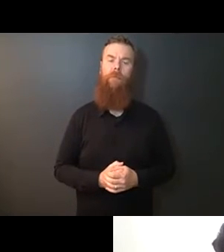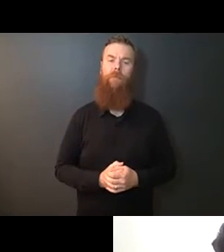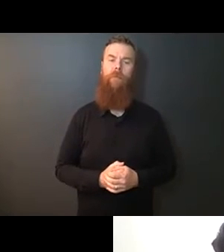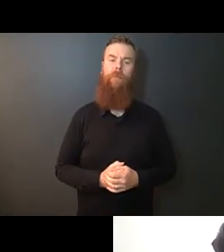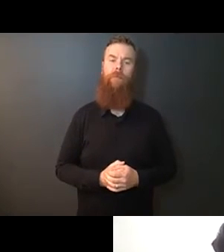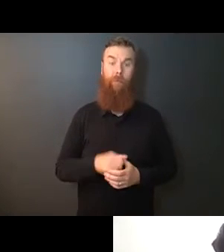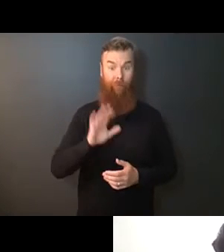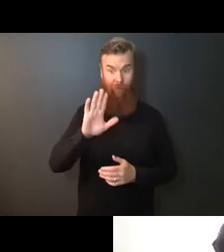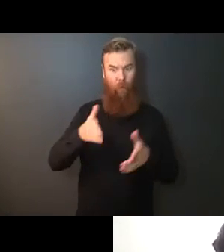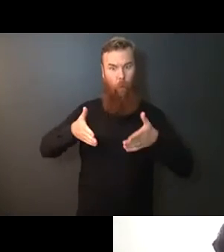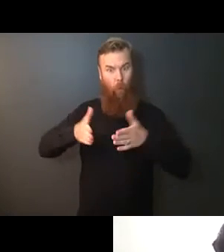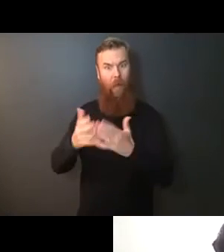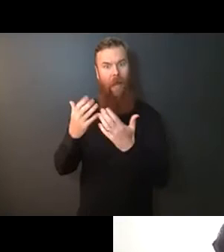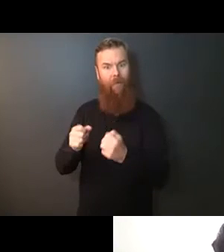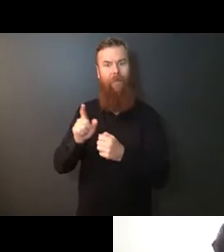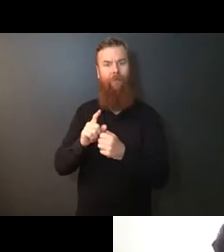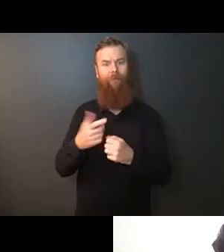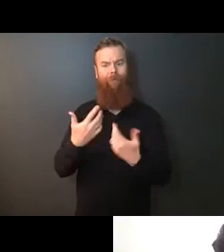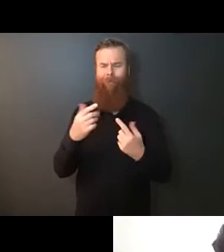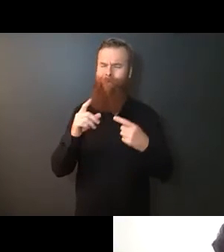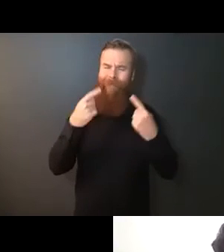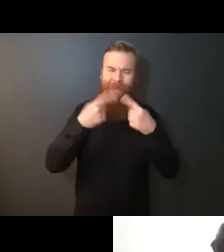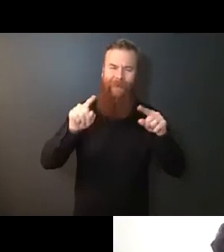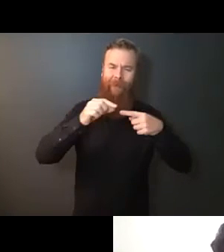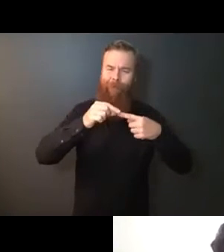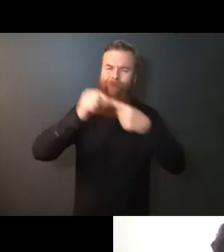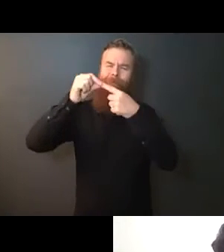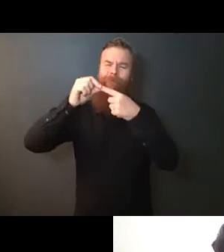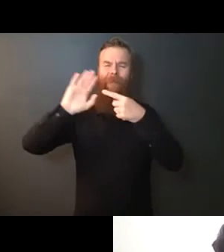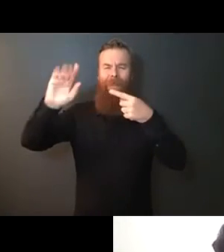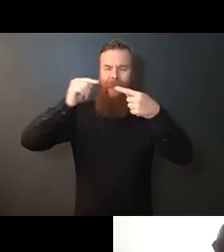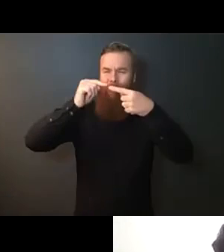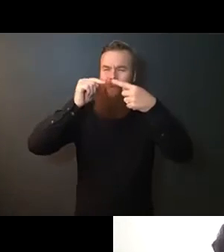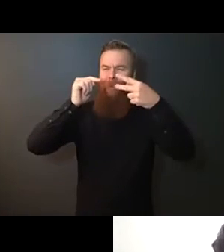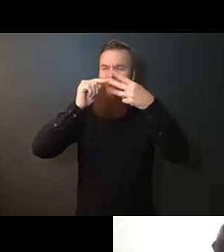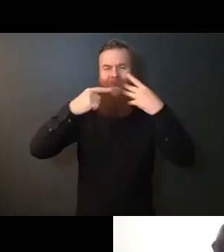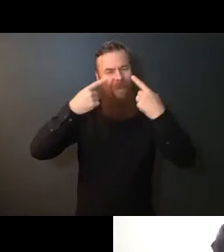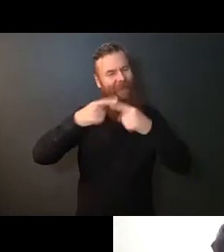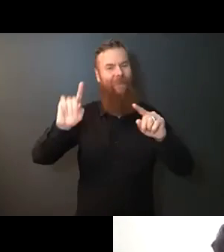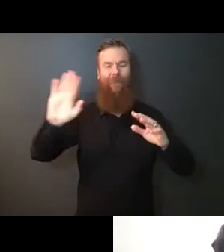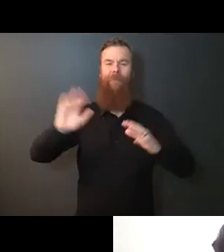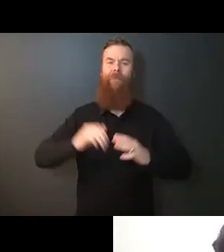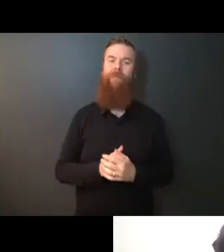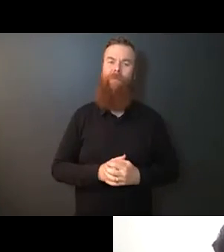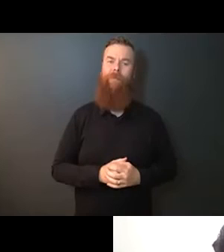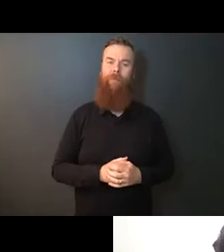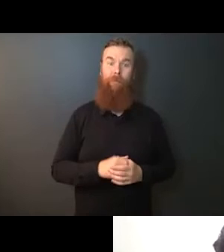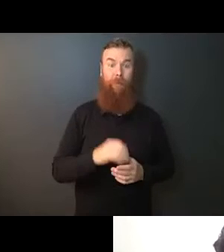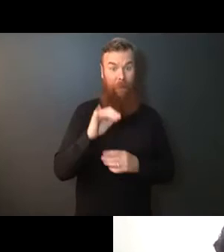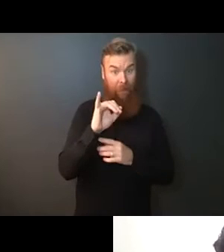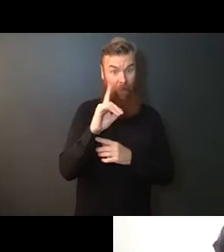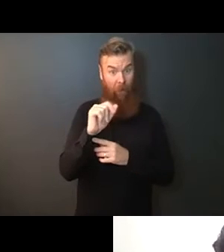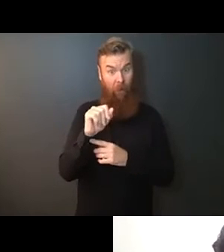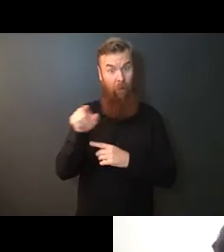unique elements. And of course, we do understand, we do recognize, we want to partner with